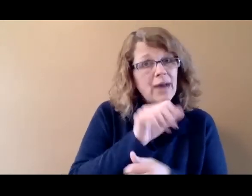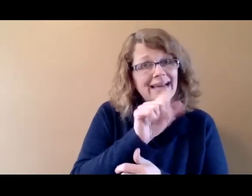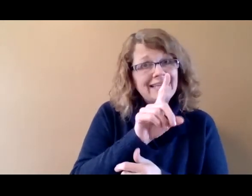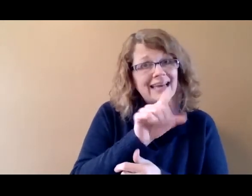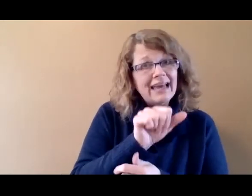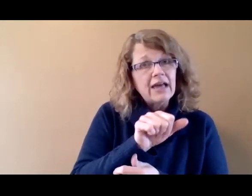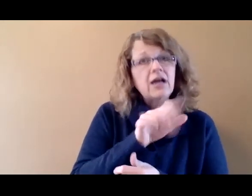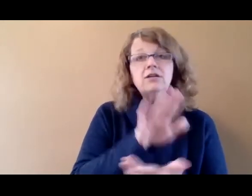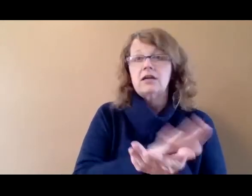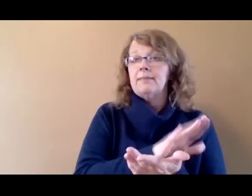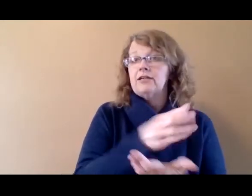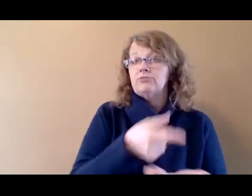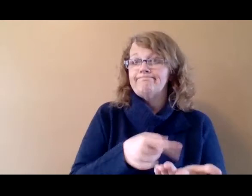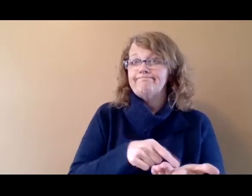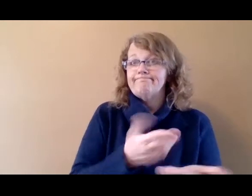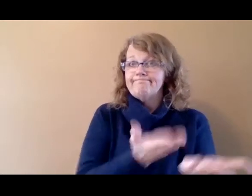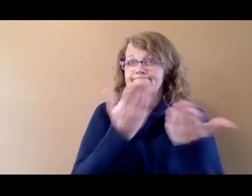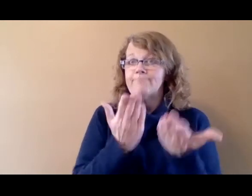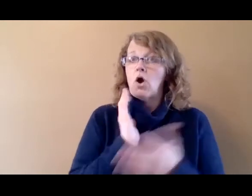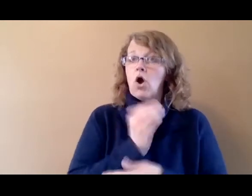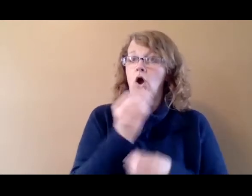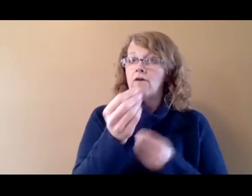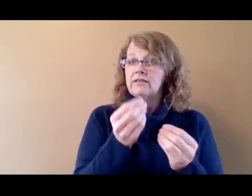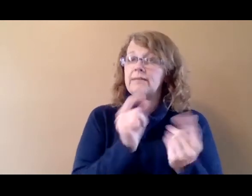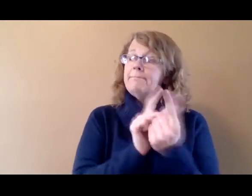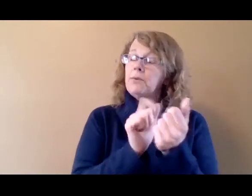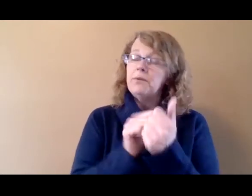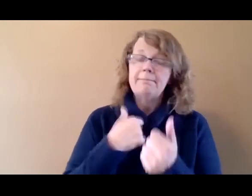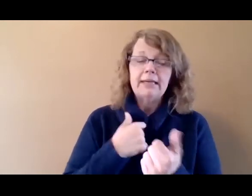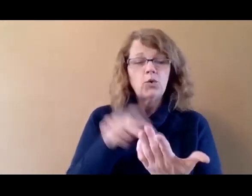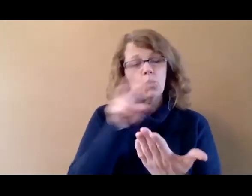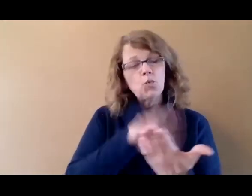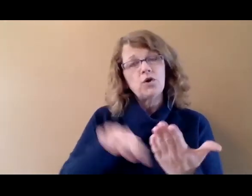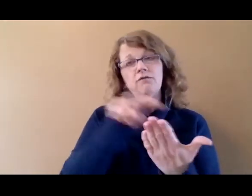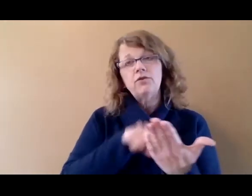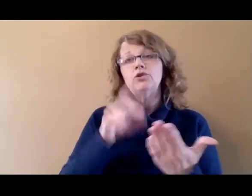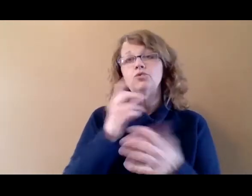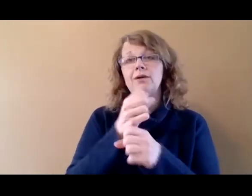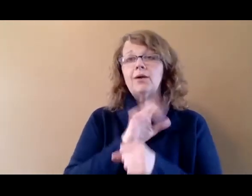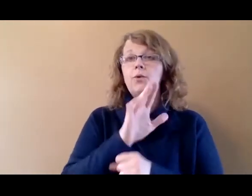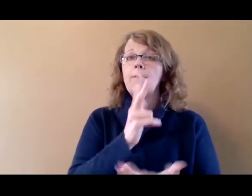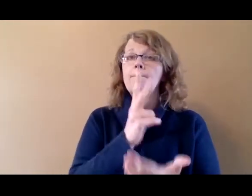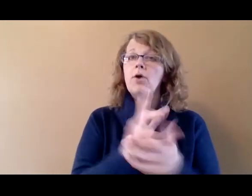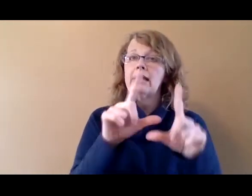provide that documentation to our office. You will meet with me, we'll review it to get your parking pass.